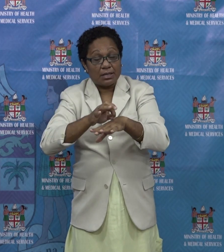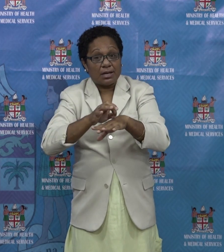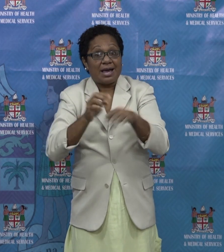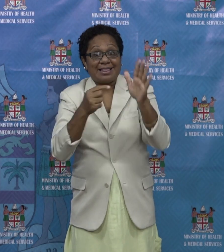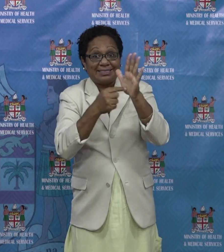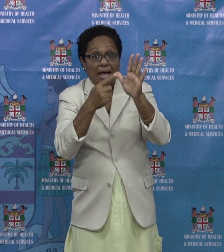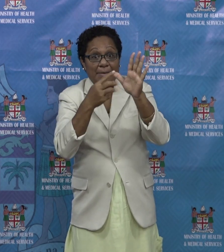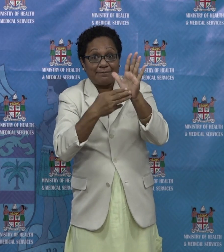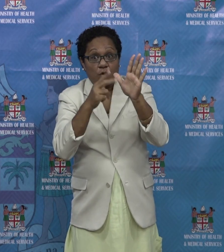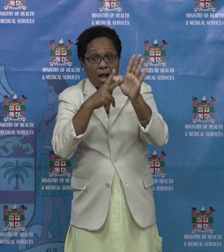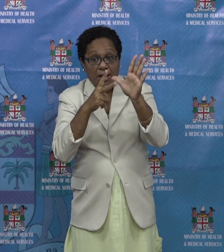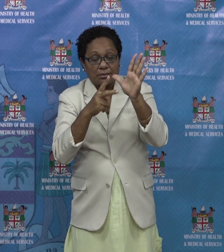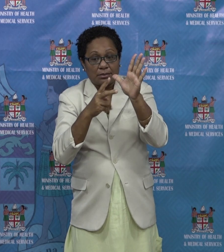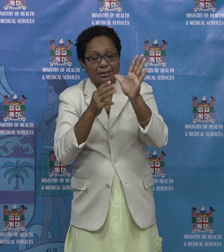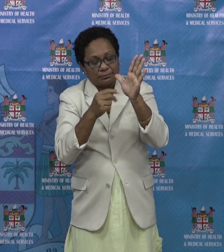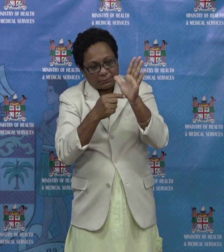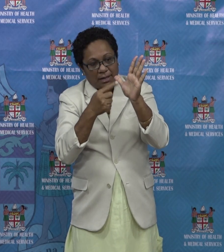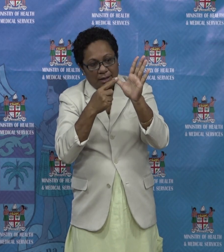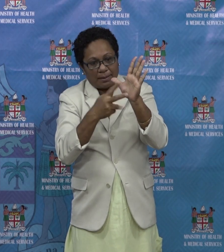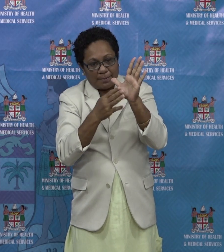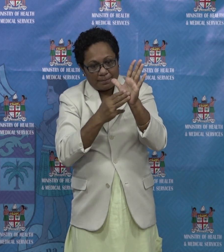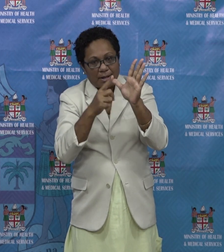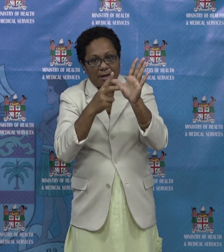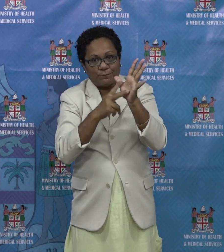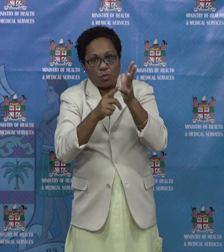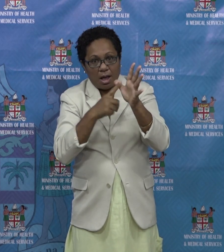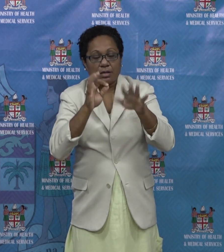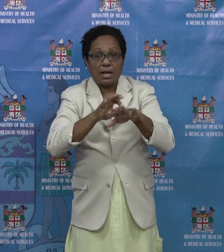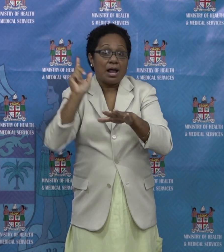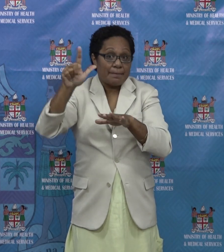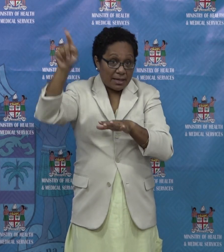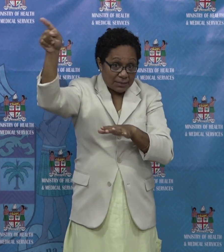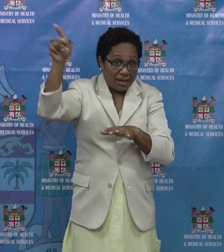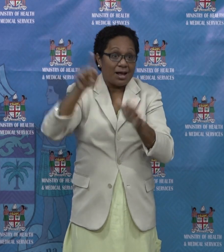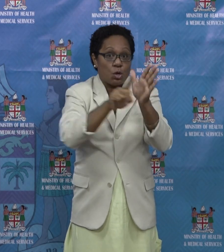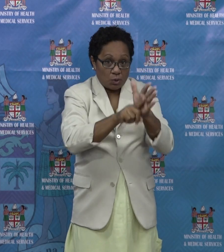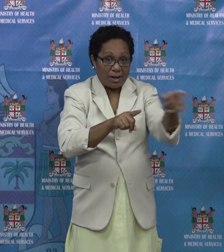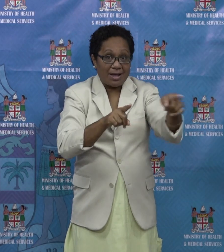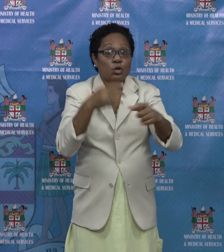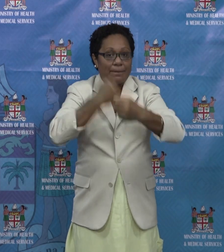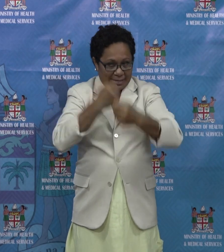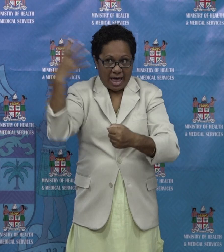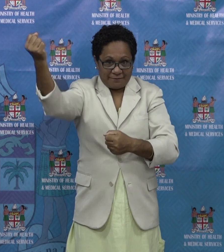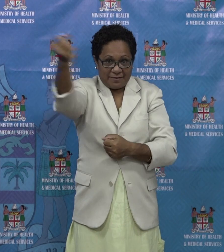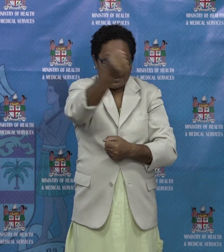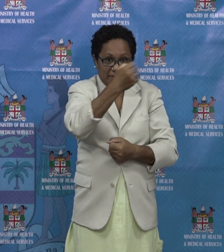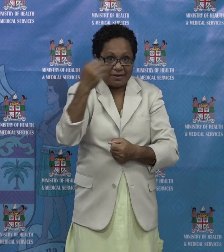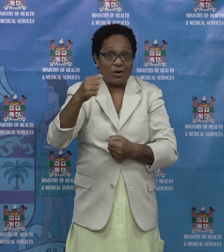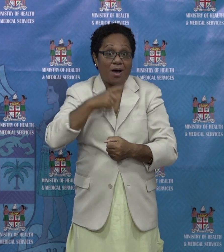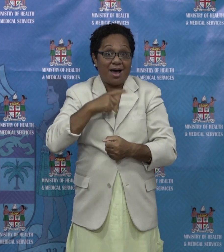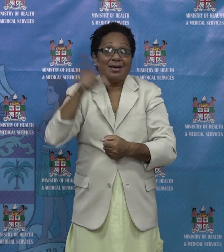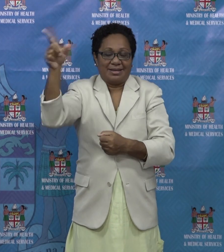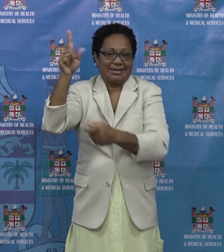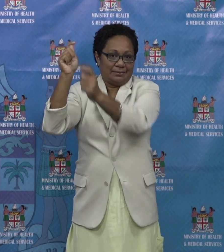Hospital, Lambasa Hospital, they all have some of these machines in their labs so that they can do this testing